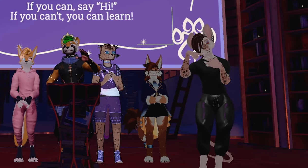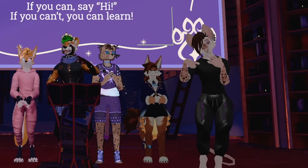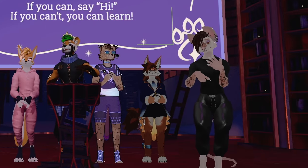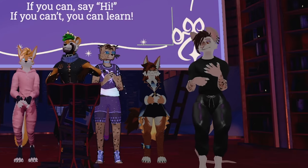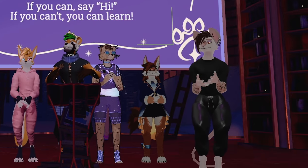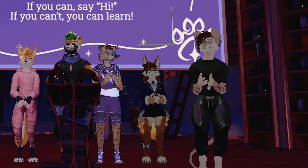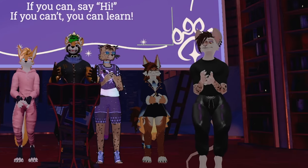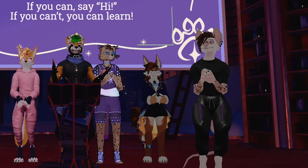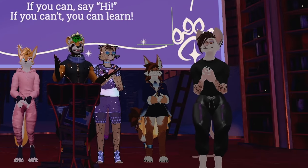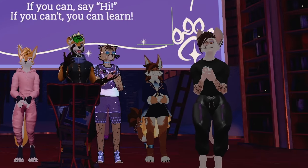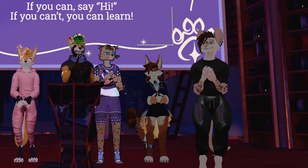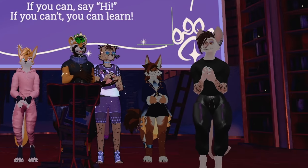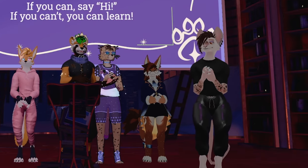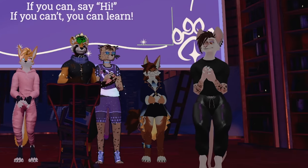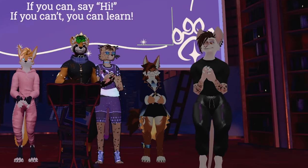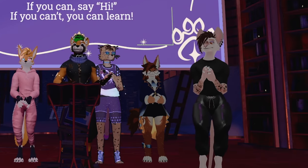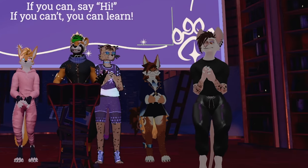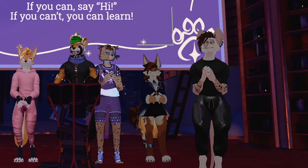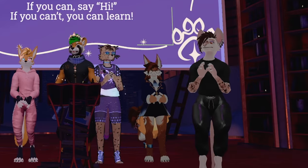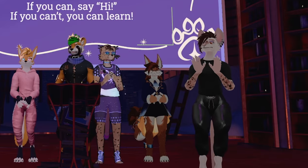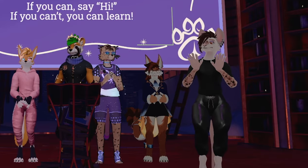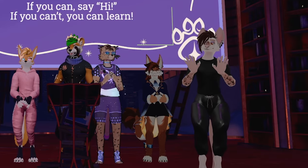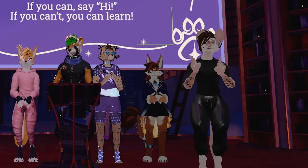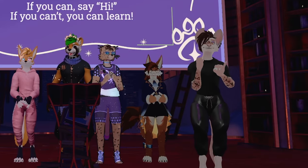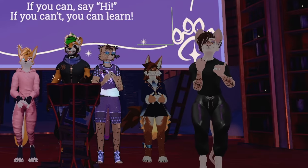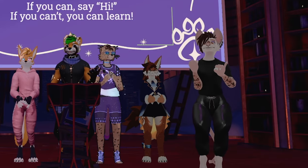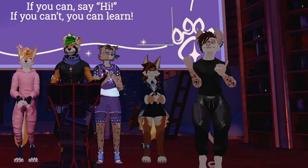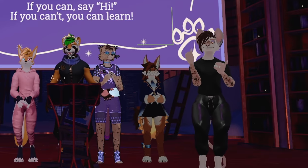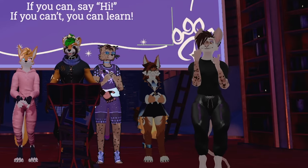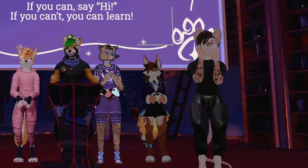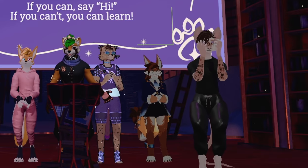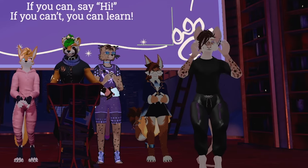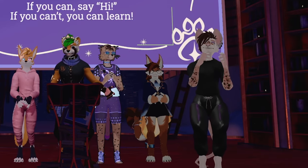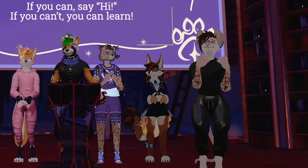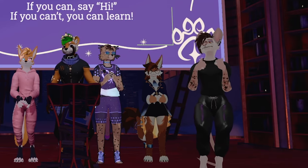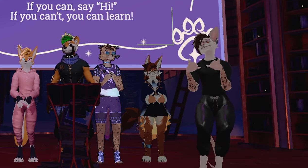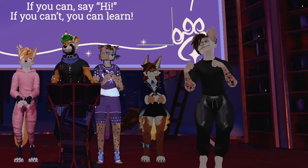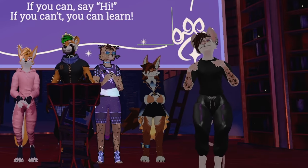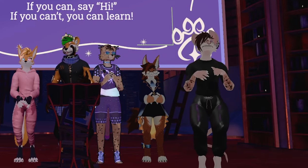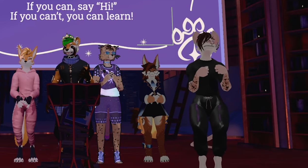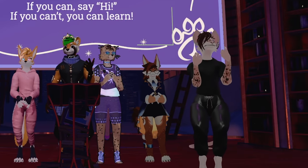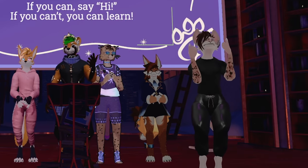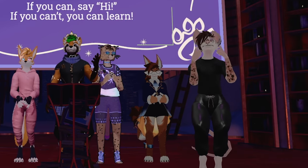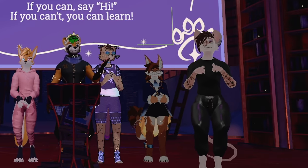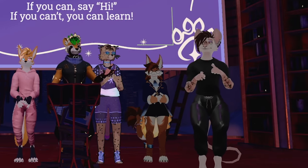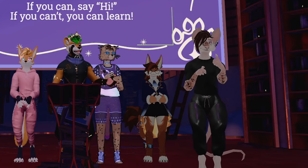So, if you're out in the world and you see somebody signing, what are you supposed to do? Well, say